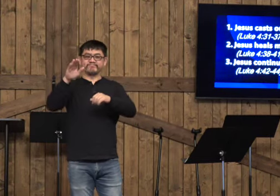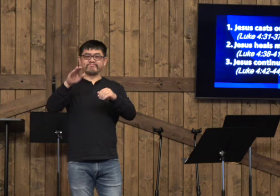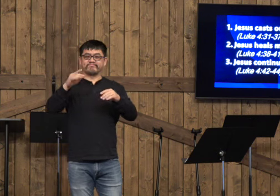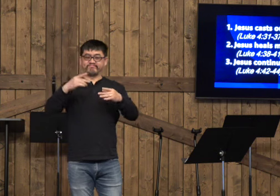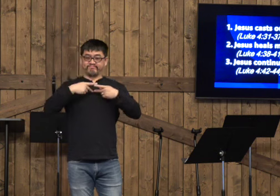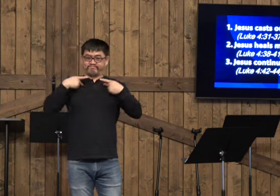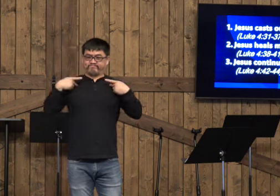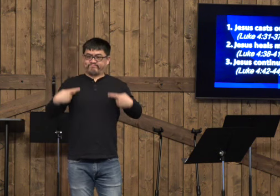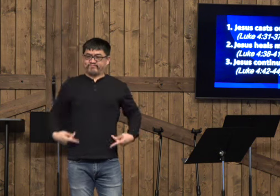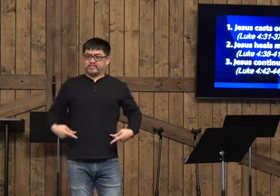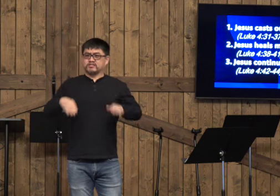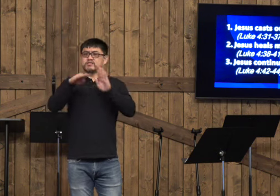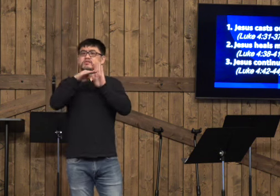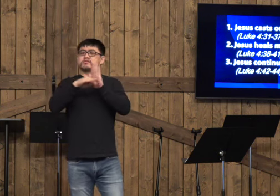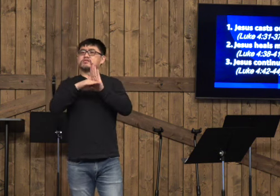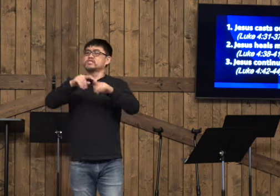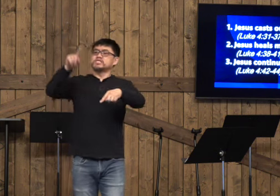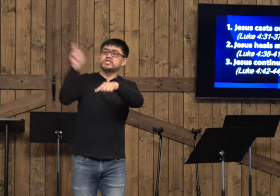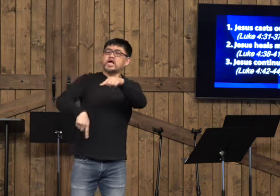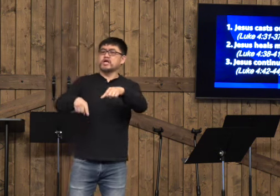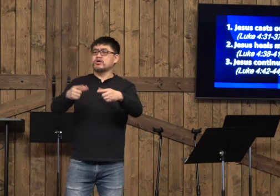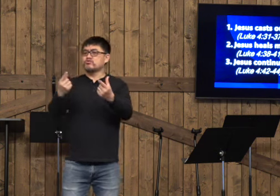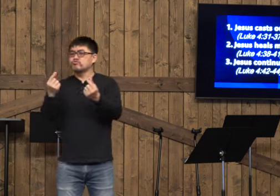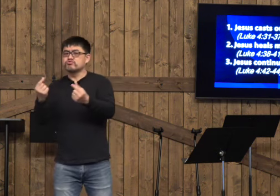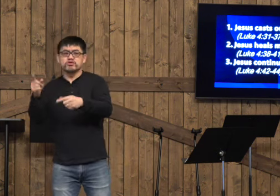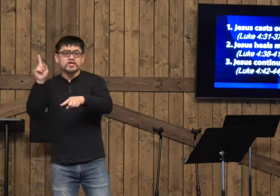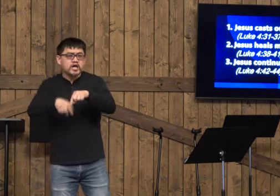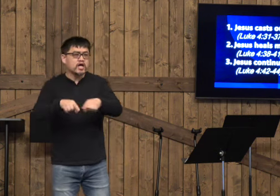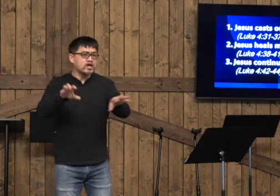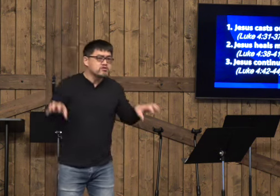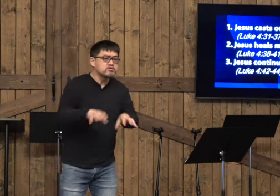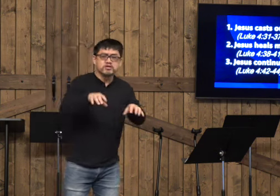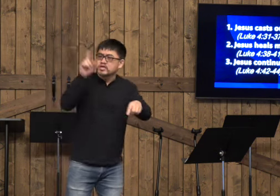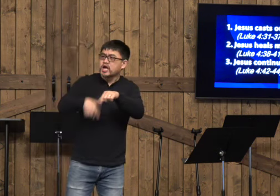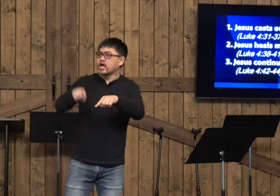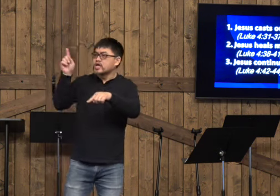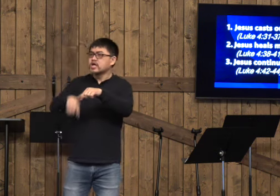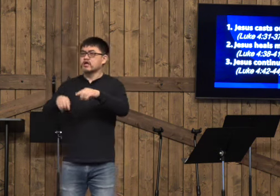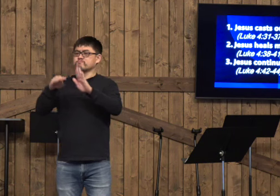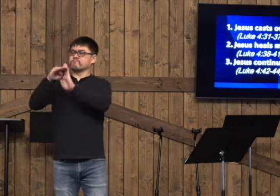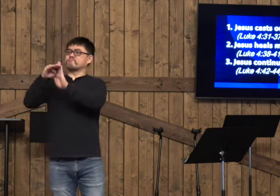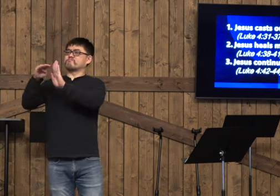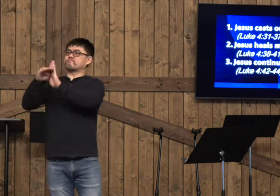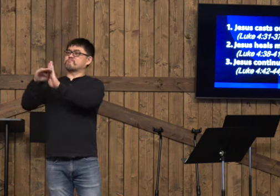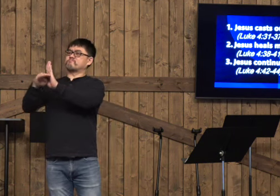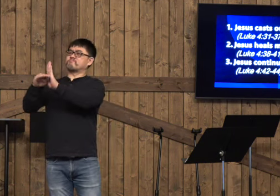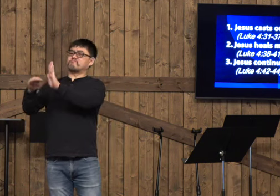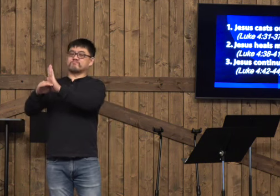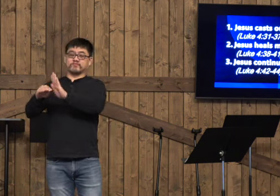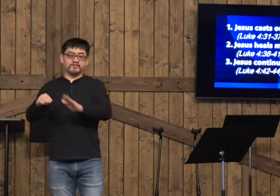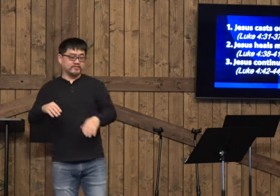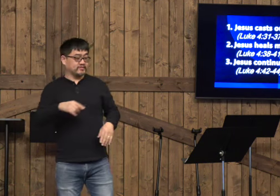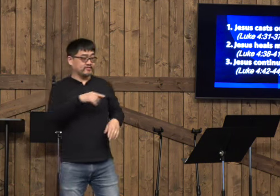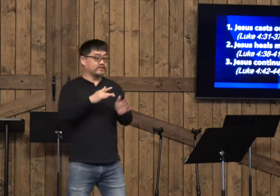He had preached all day. And the Pharisees told him that he could not do all of these things. Because their law